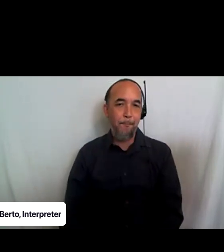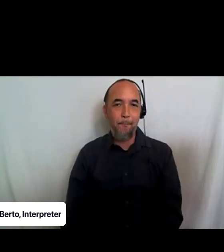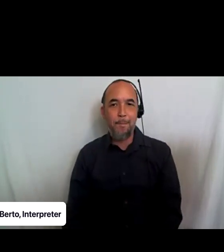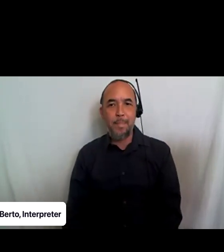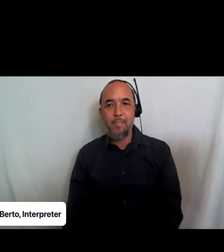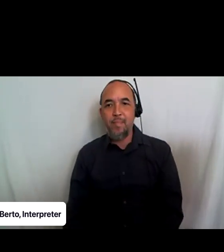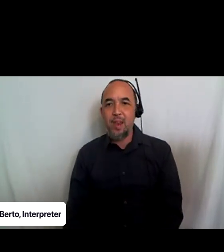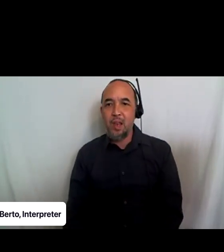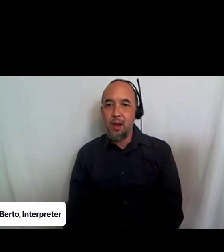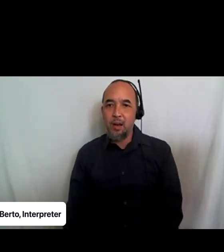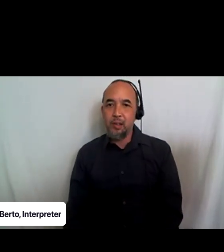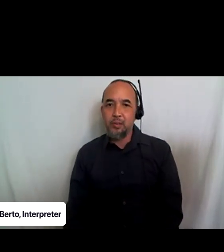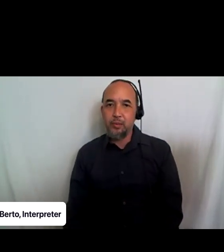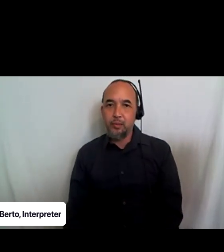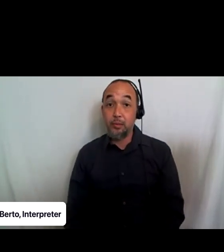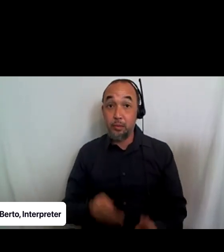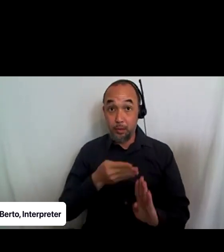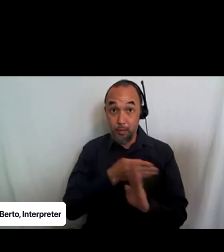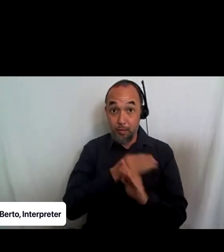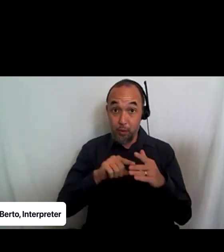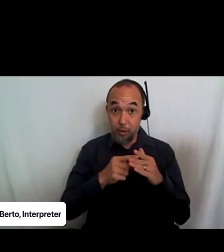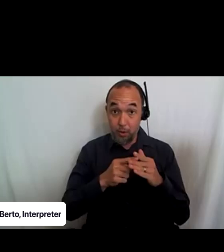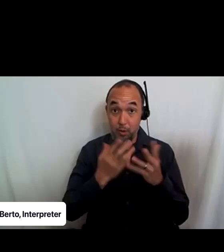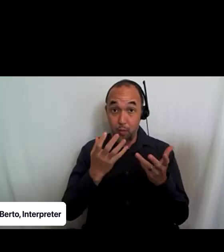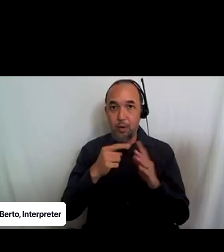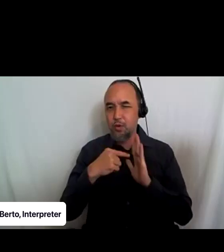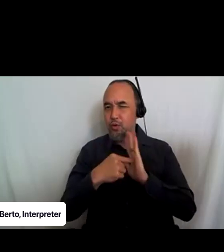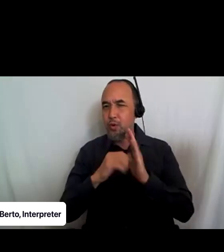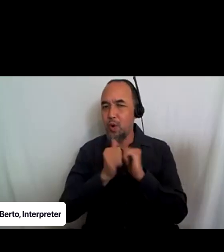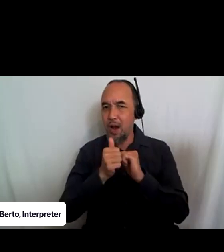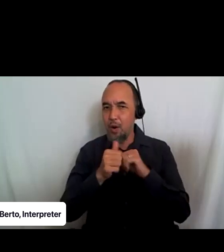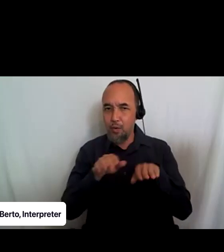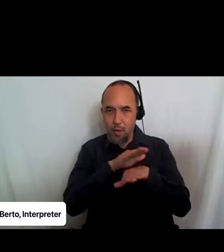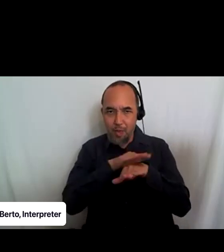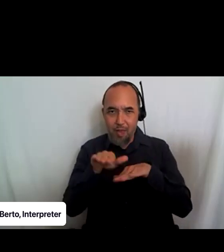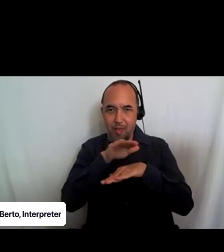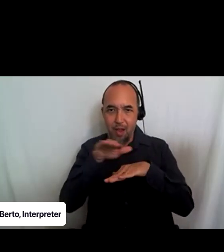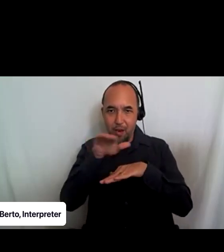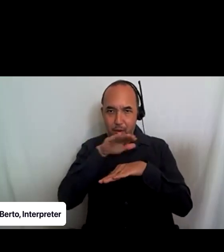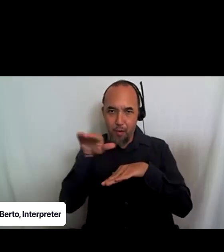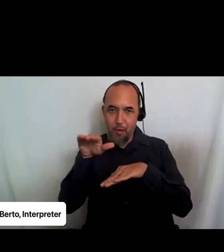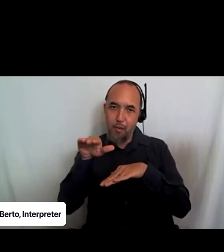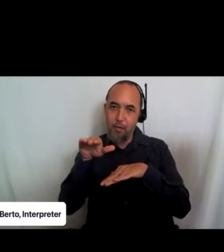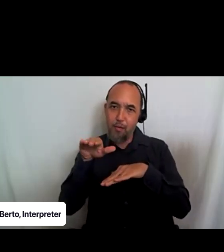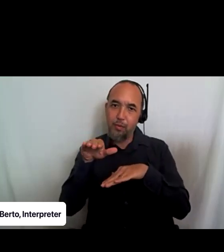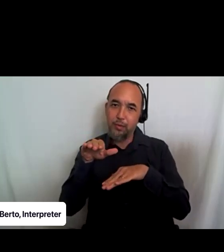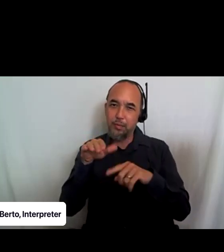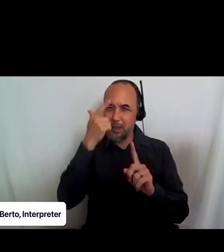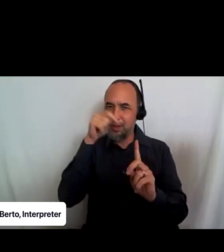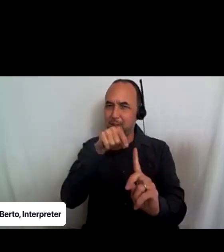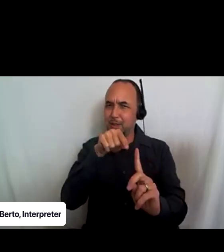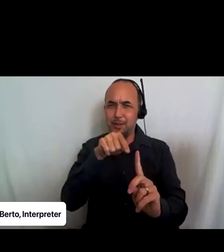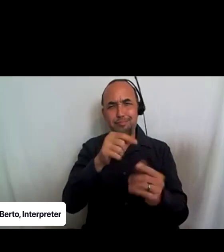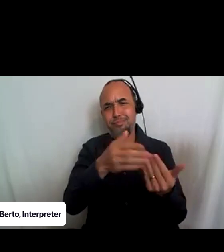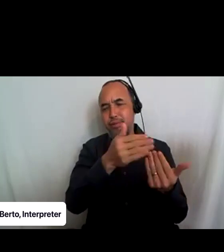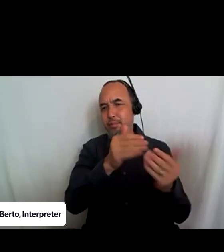before we do the breadcrumbs, I want to show you how to layer your mac and cheese in the baking dish, okay? Because this breadcrumb step is